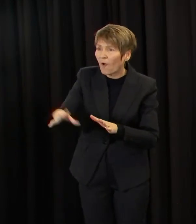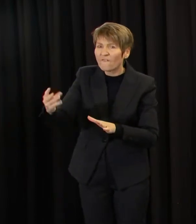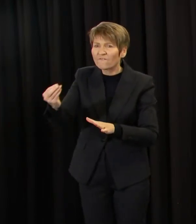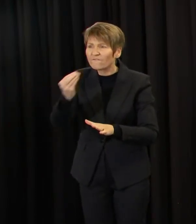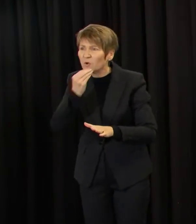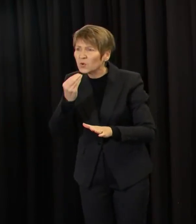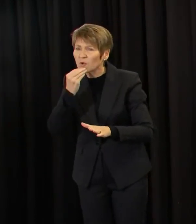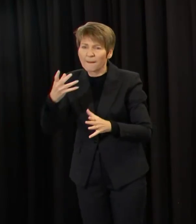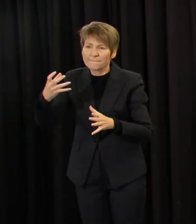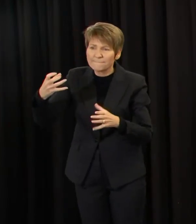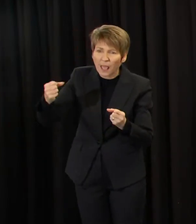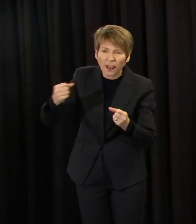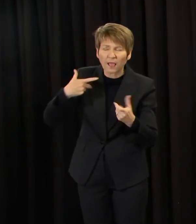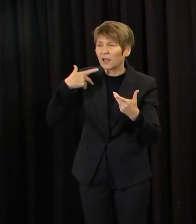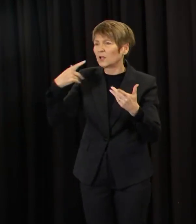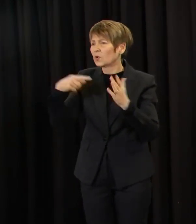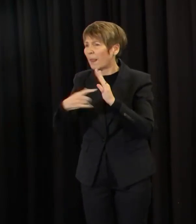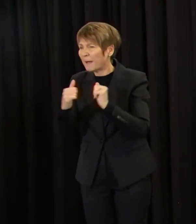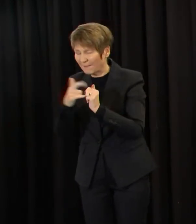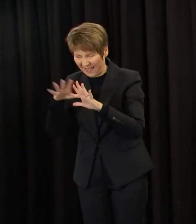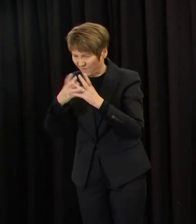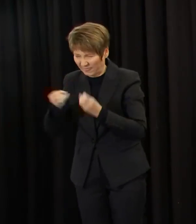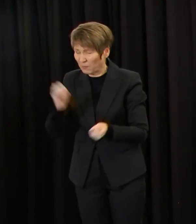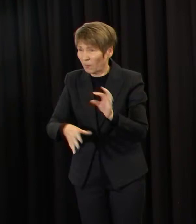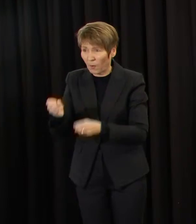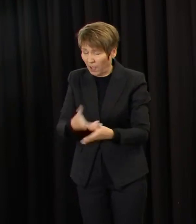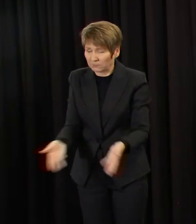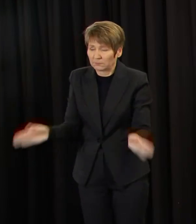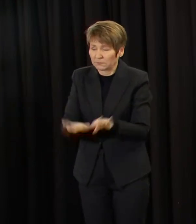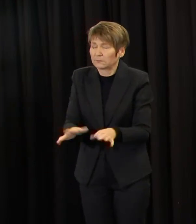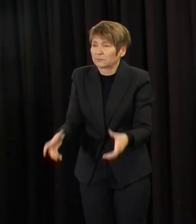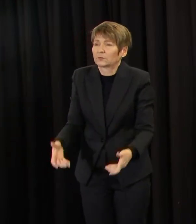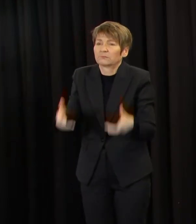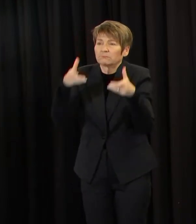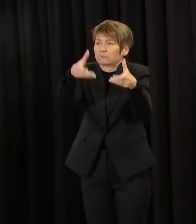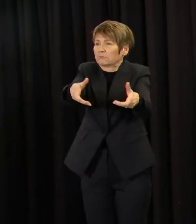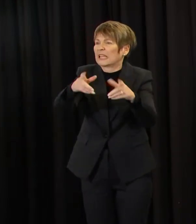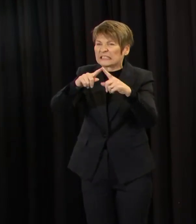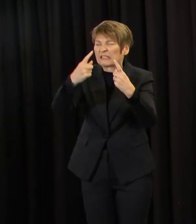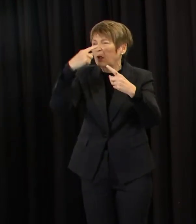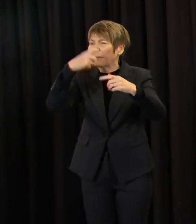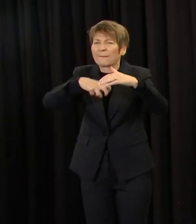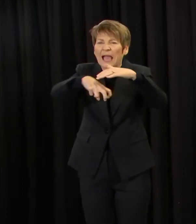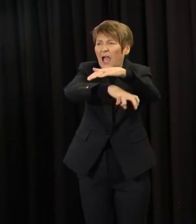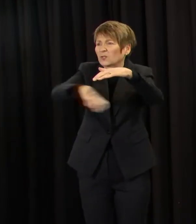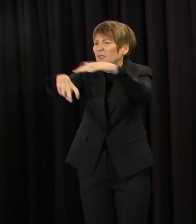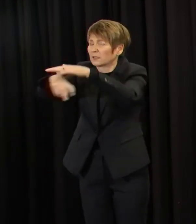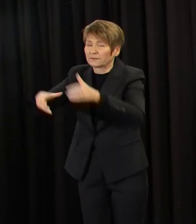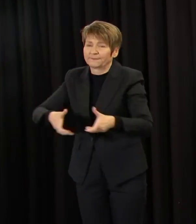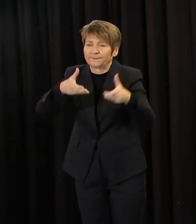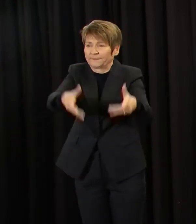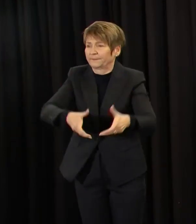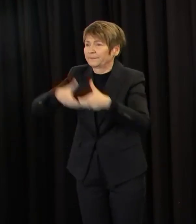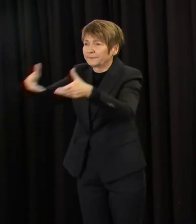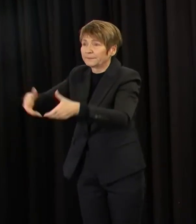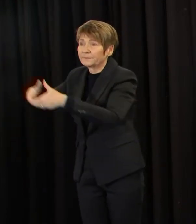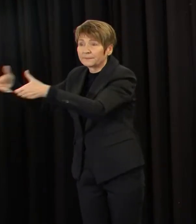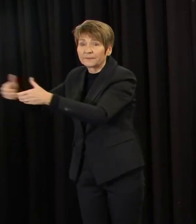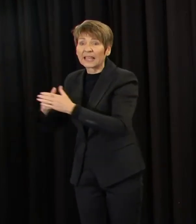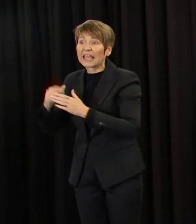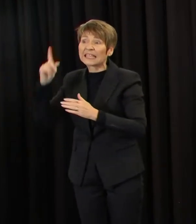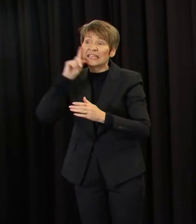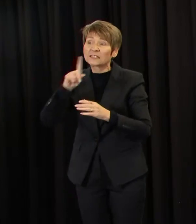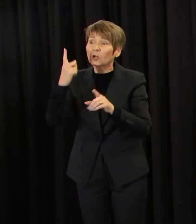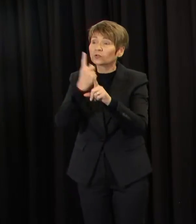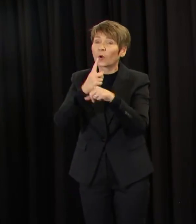most fantastic job in supporting the wider Shep community. I mentioned yesterday the aged care facility in Echuca,